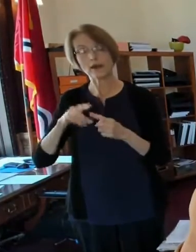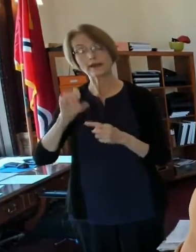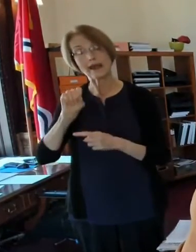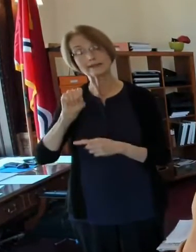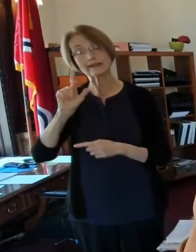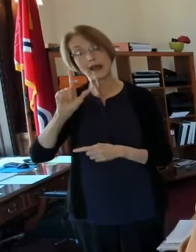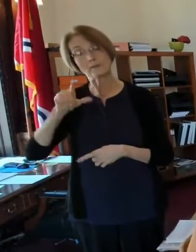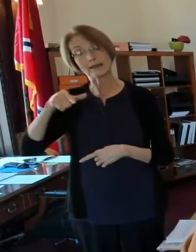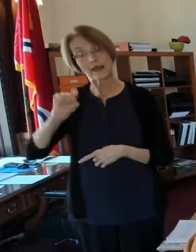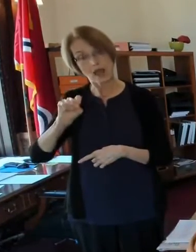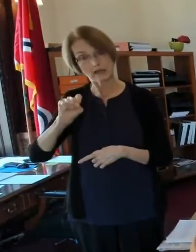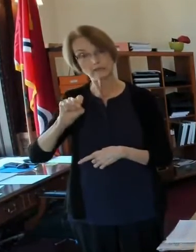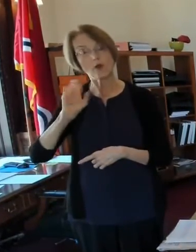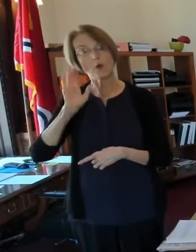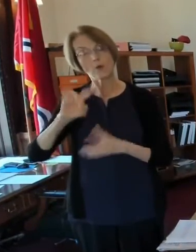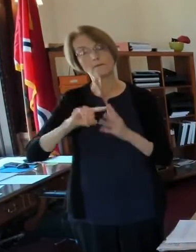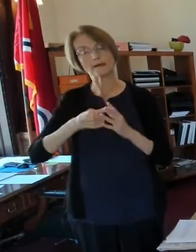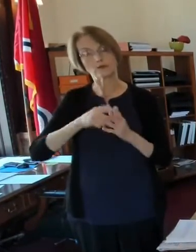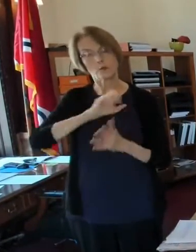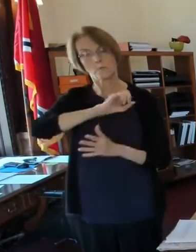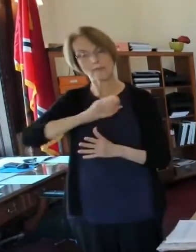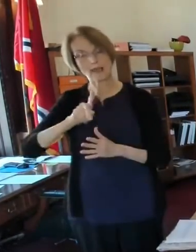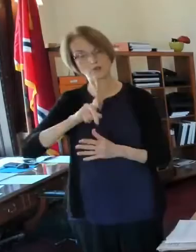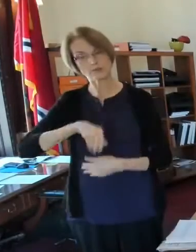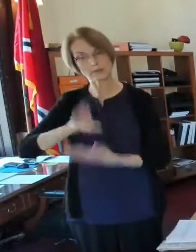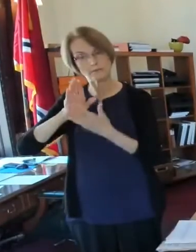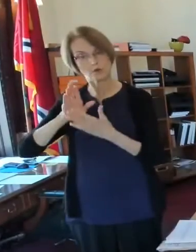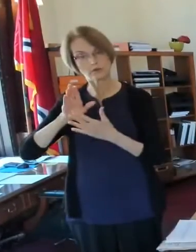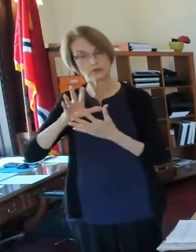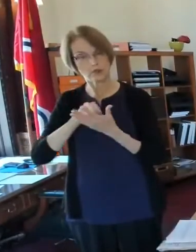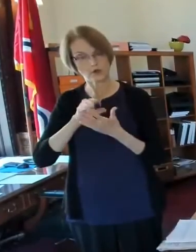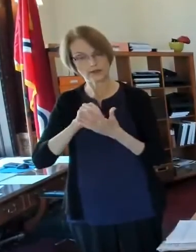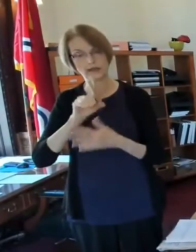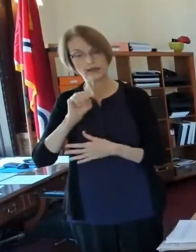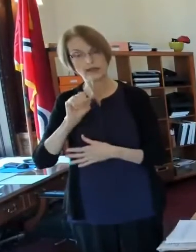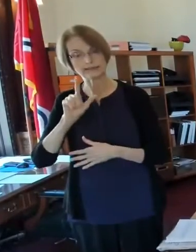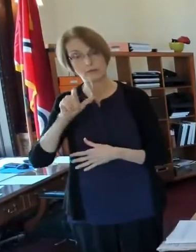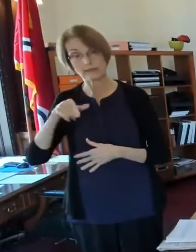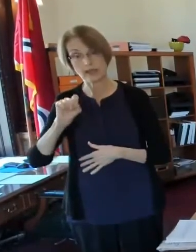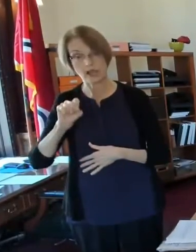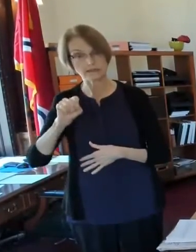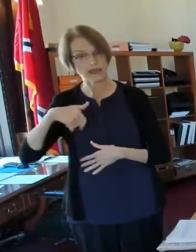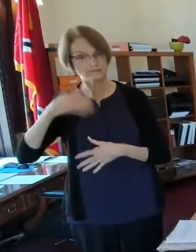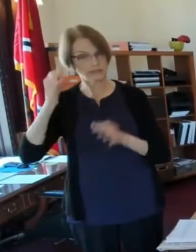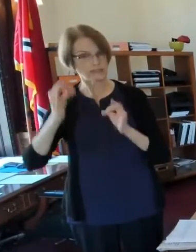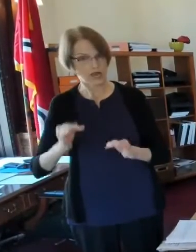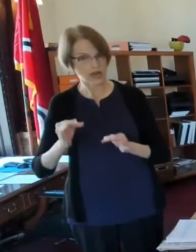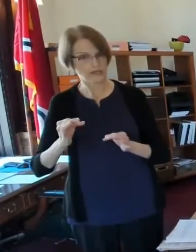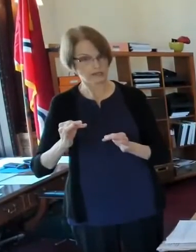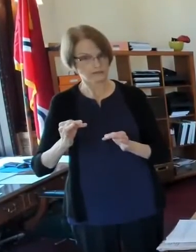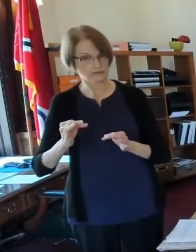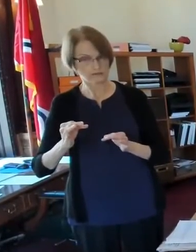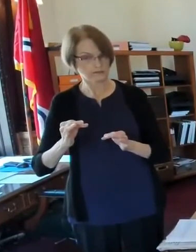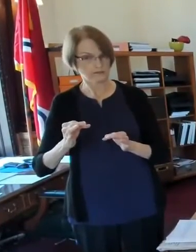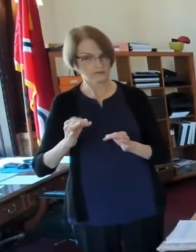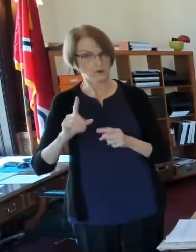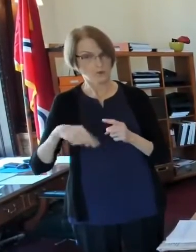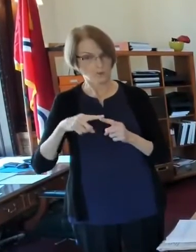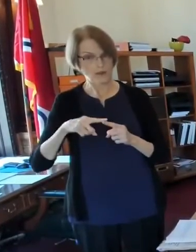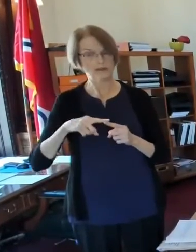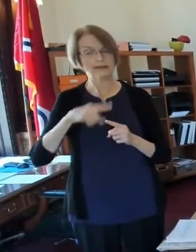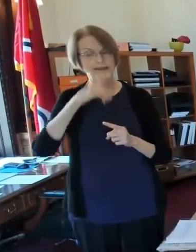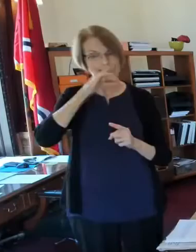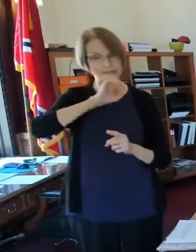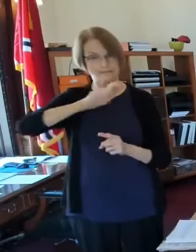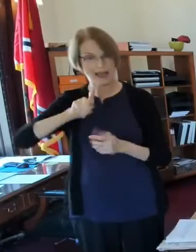might begin returning to in-person learning? SLPS has not made a final announcement about that yet. I